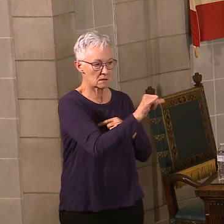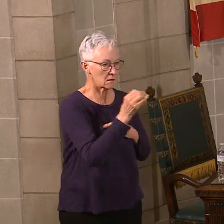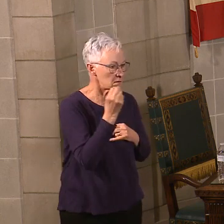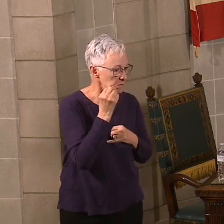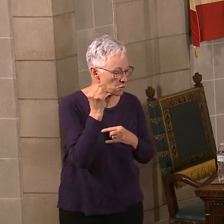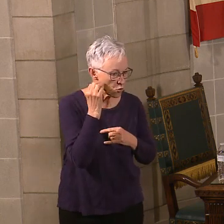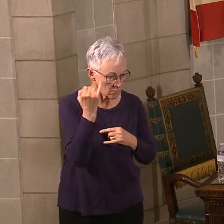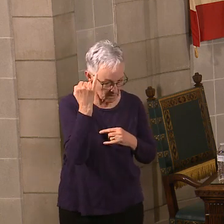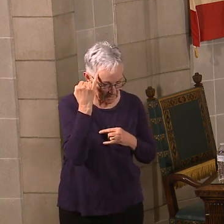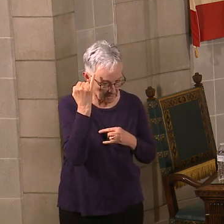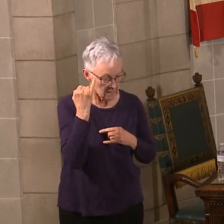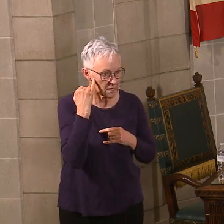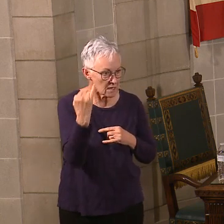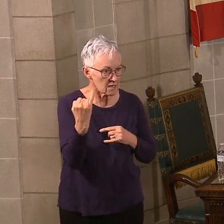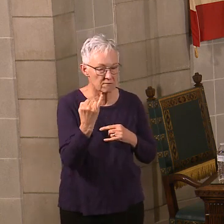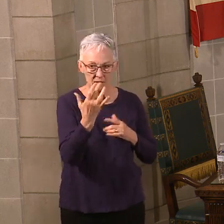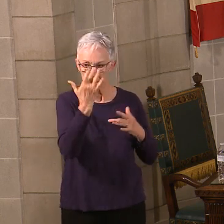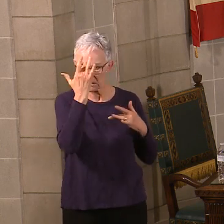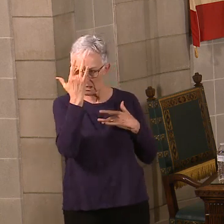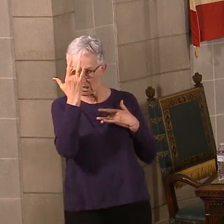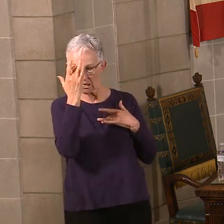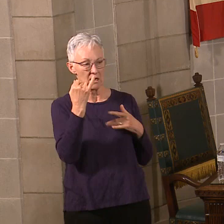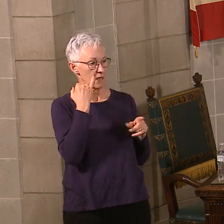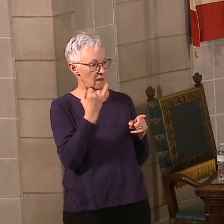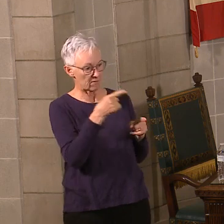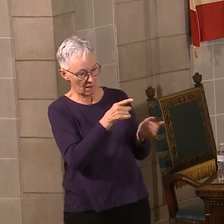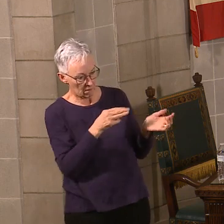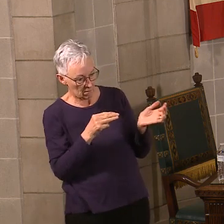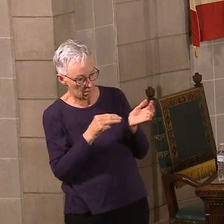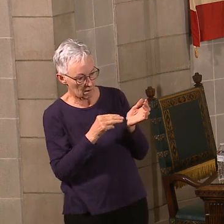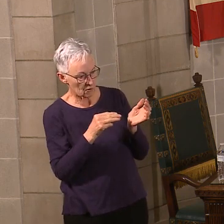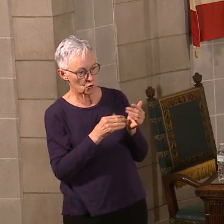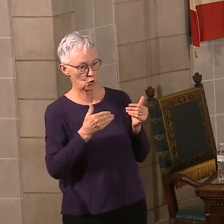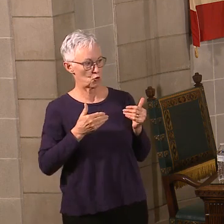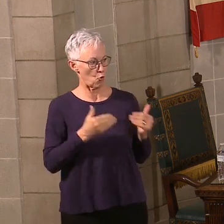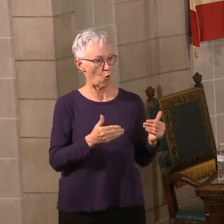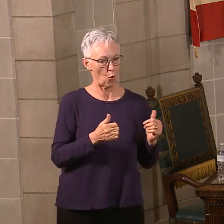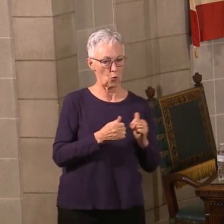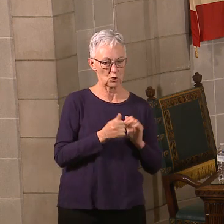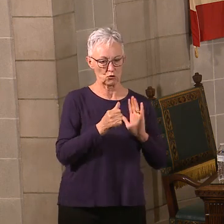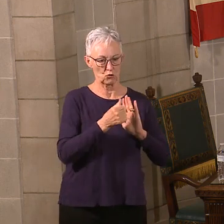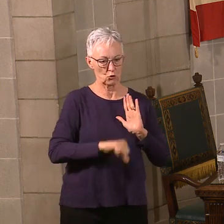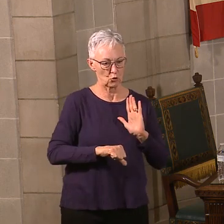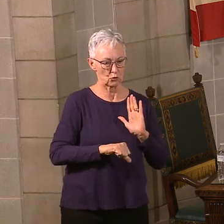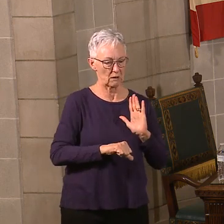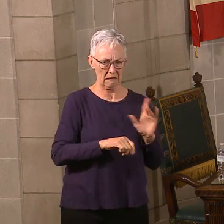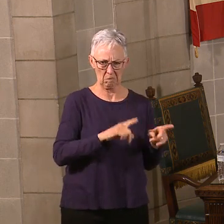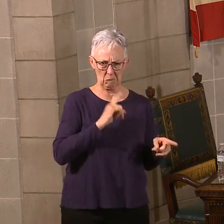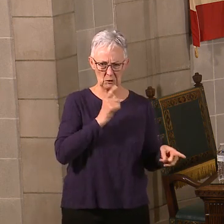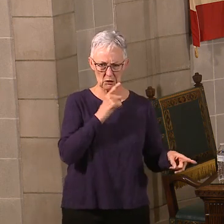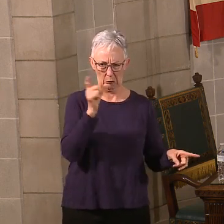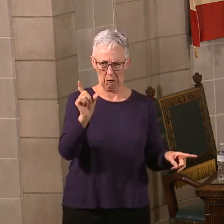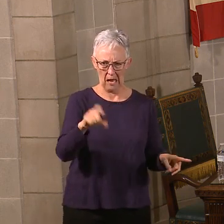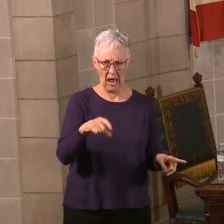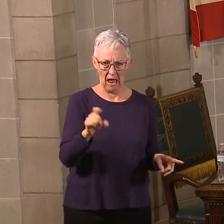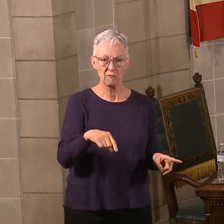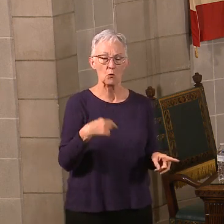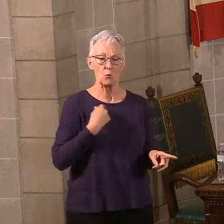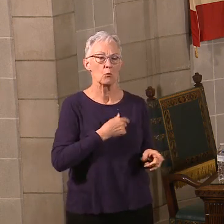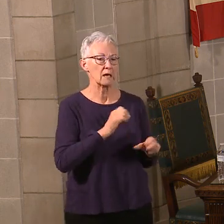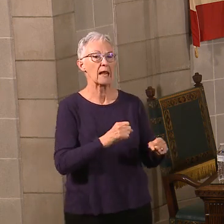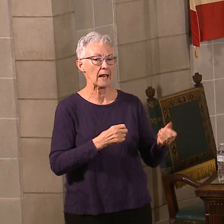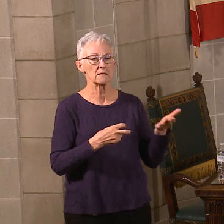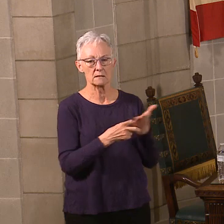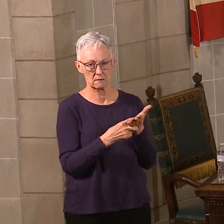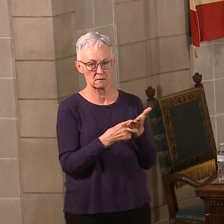performing medical procedures that are elective, all those sort of things become Class 5 misdemeanors. But what we really want is for people just to comply.